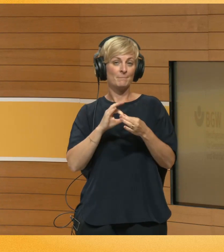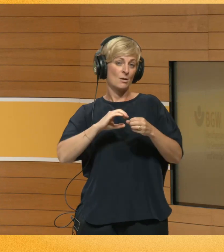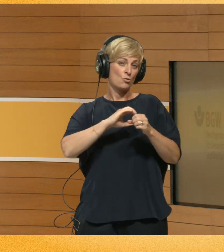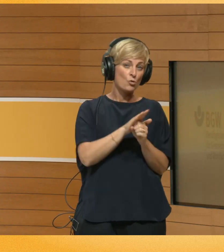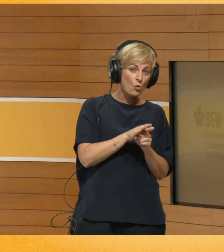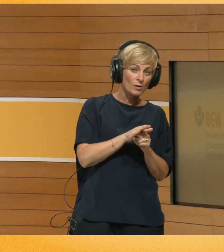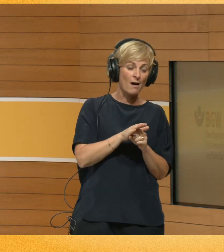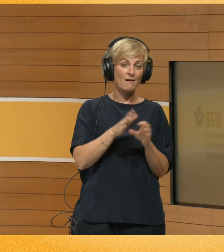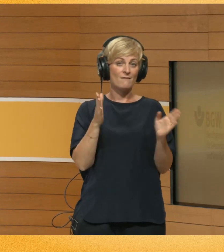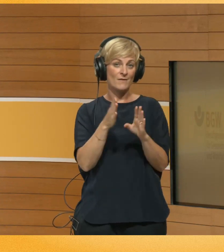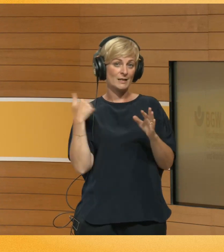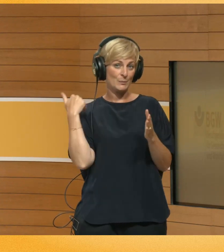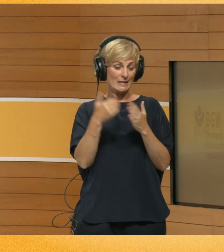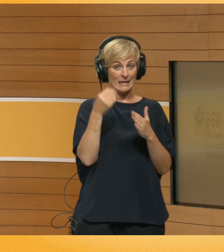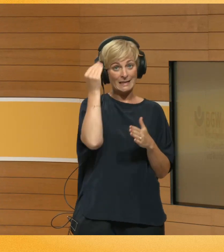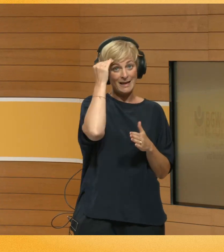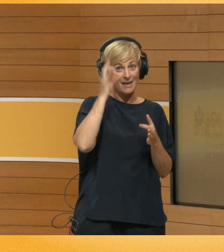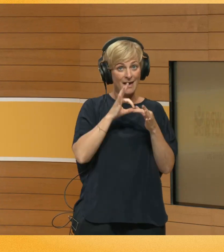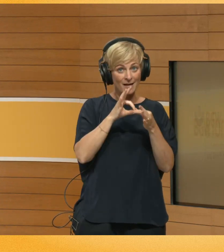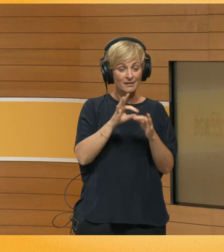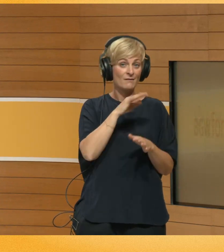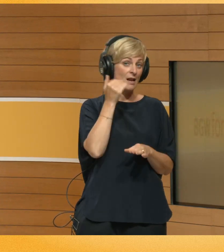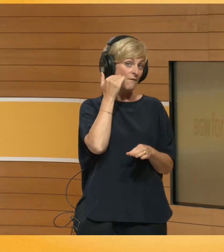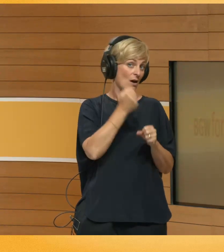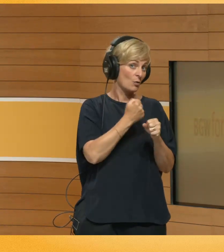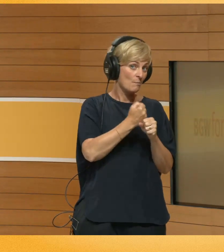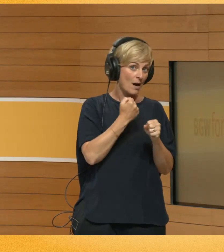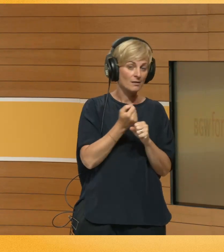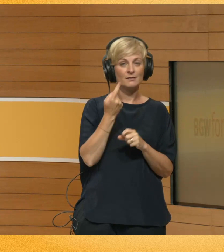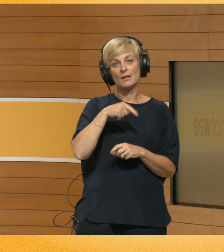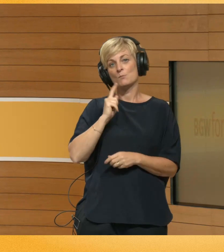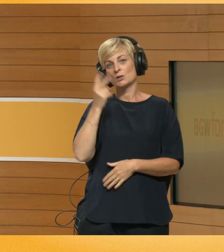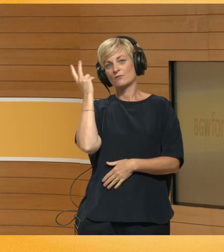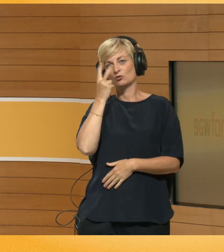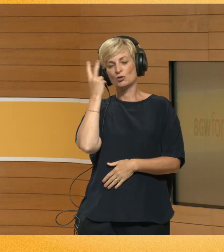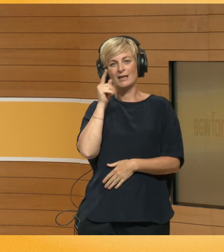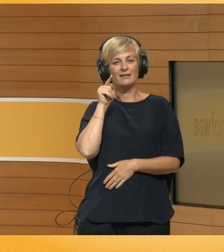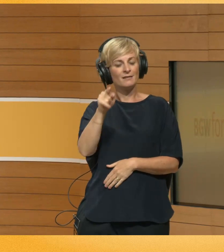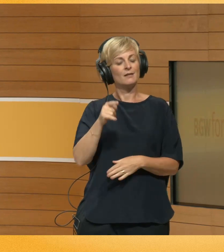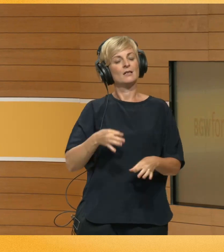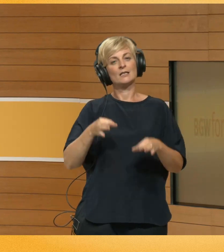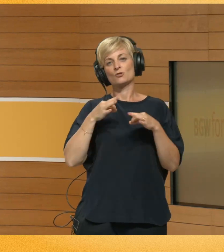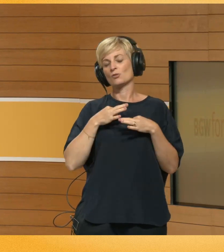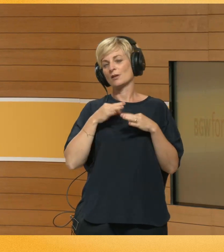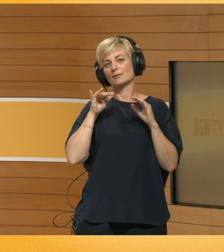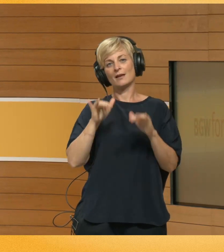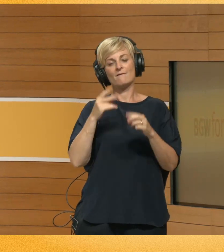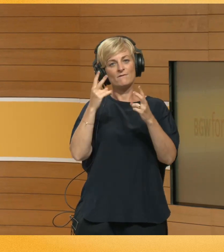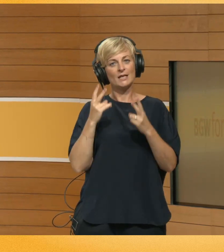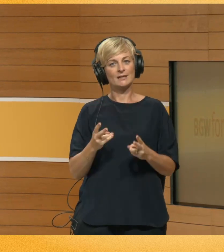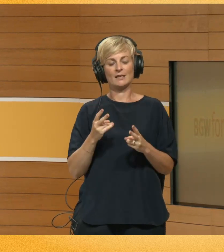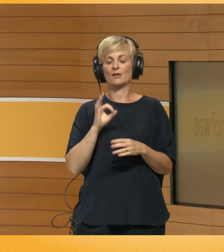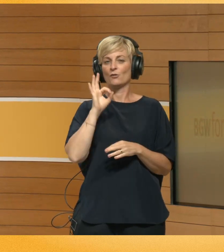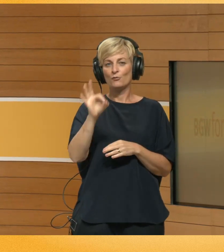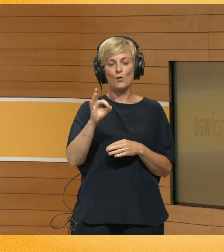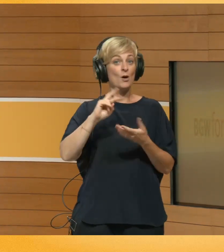that health is emotive. So it plays on politicians' minds. And you make a lot of decisions are made kind of